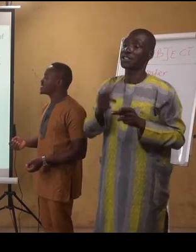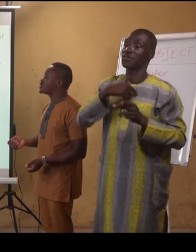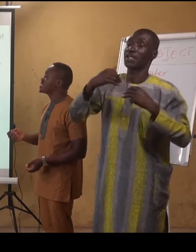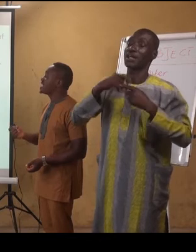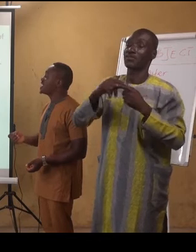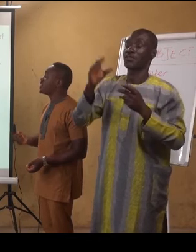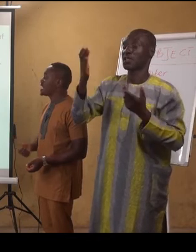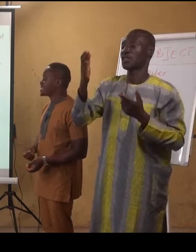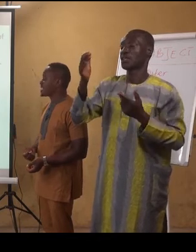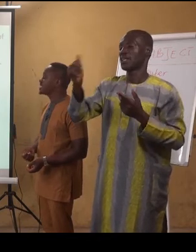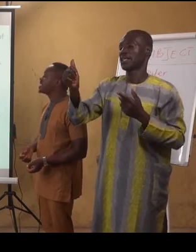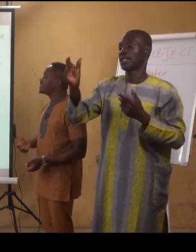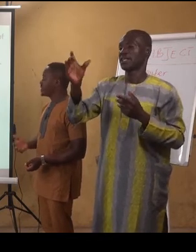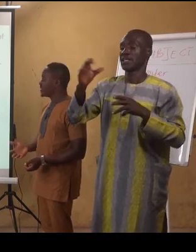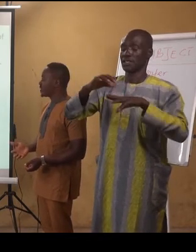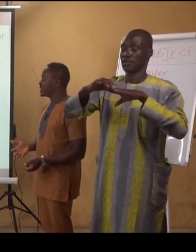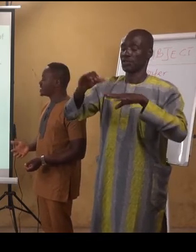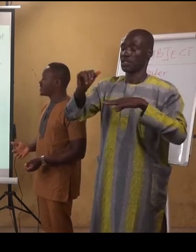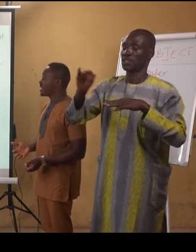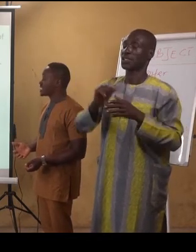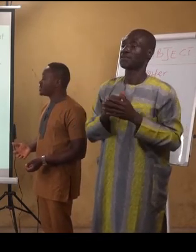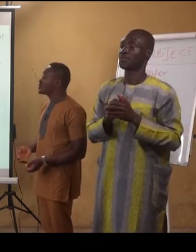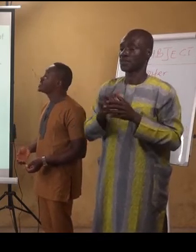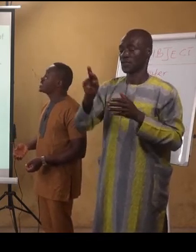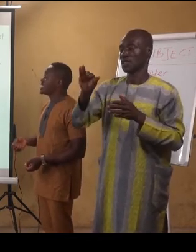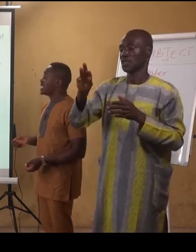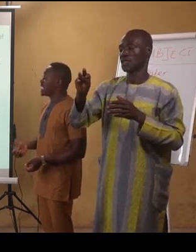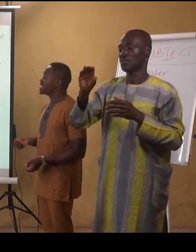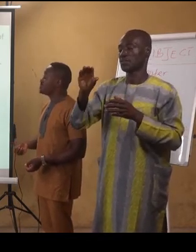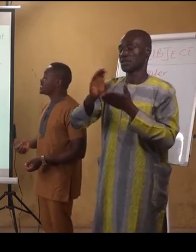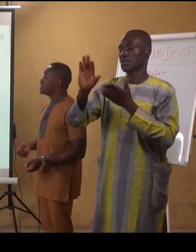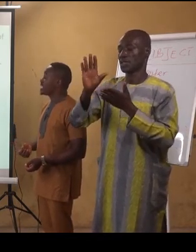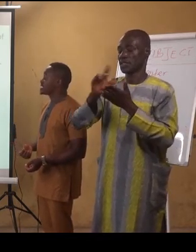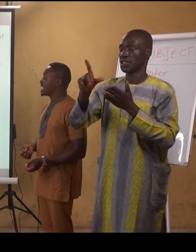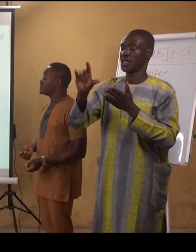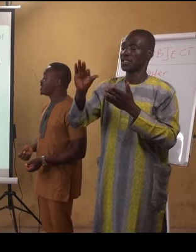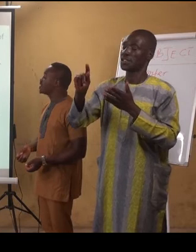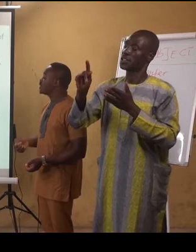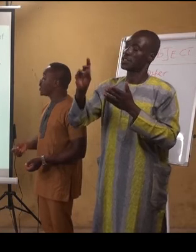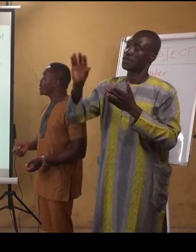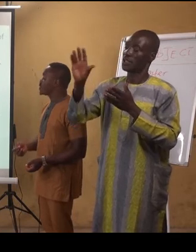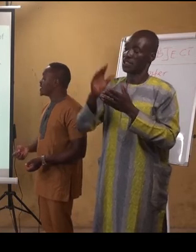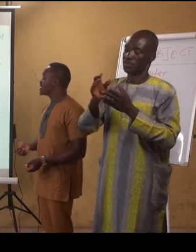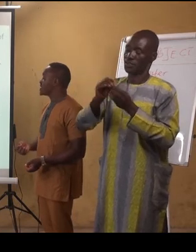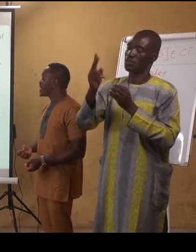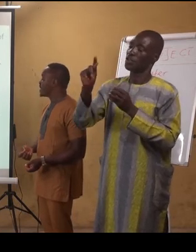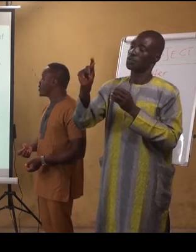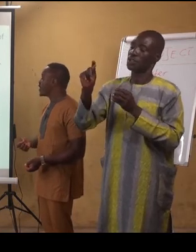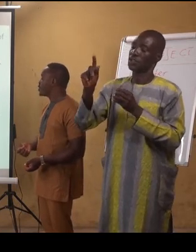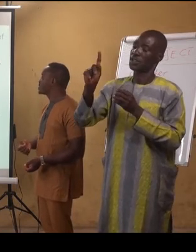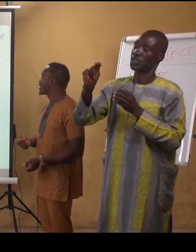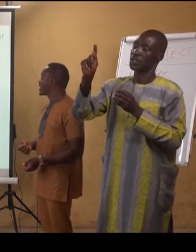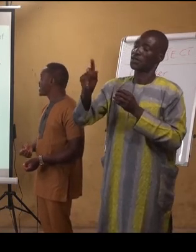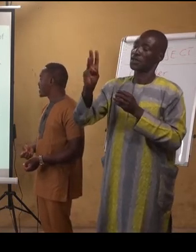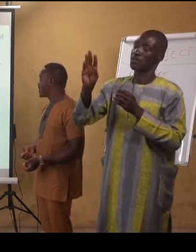we are representing with a $, Rimi College, for example. Then let B $ be number 20 Tafa